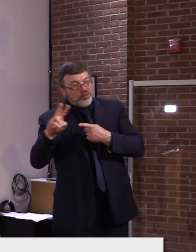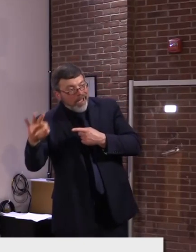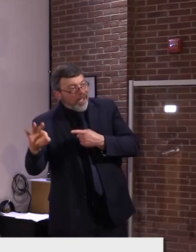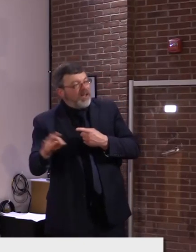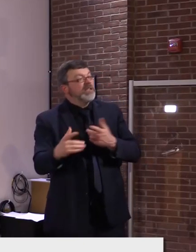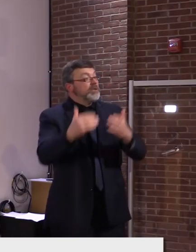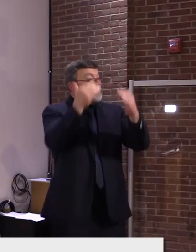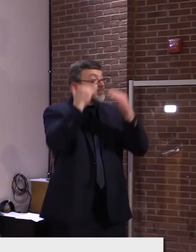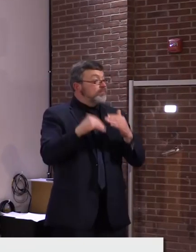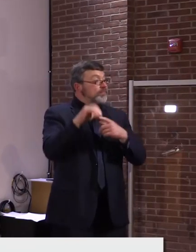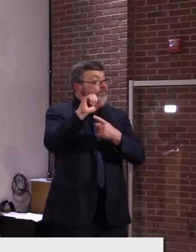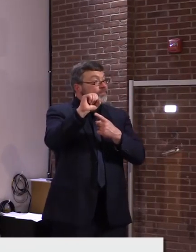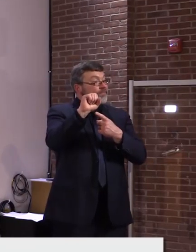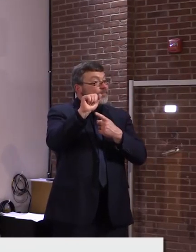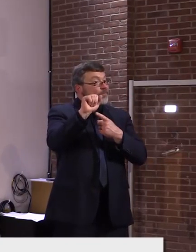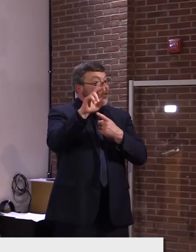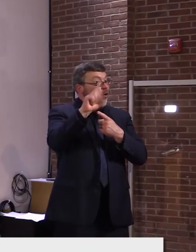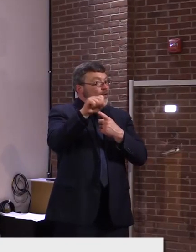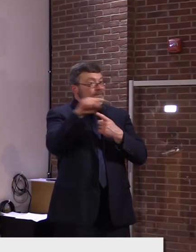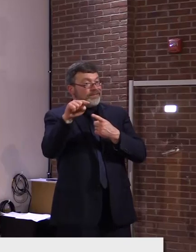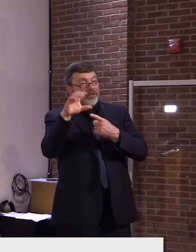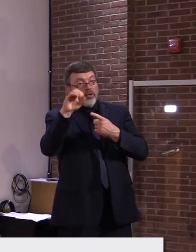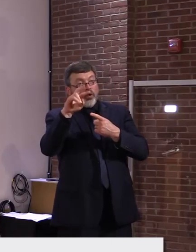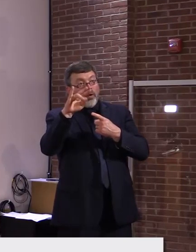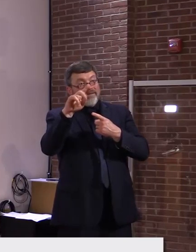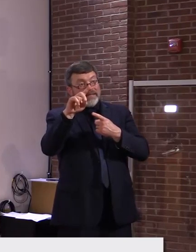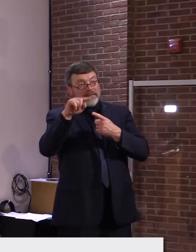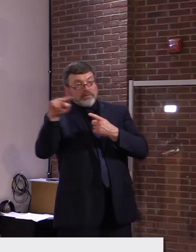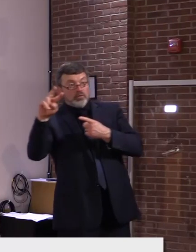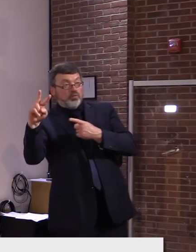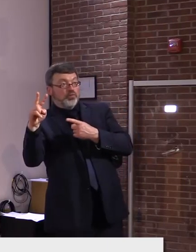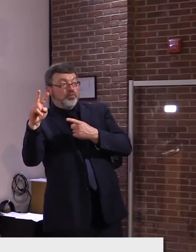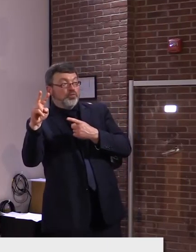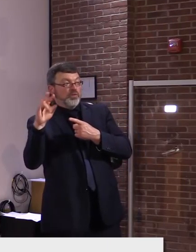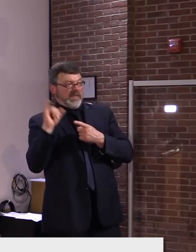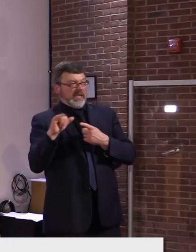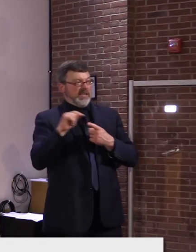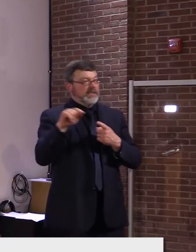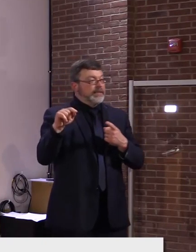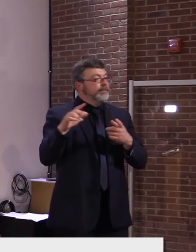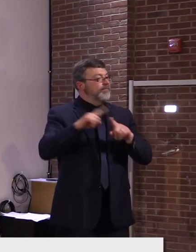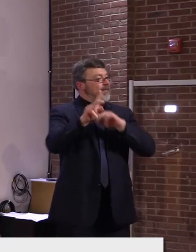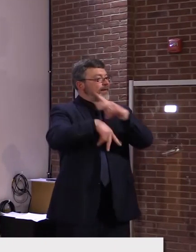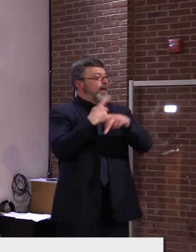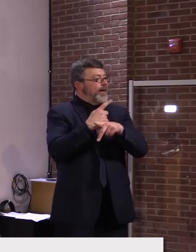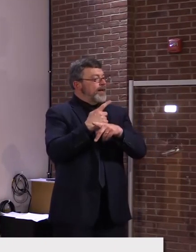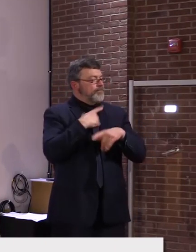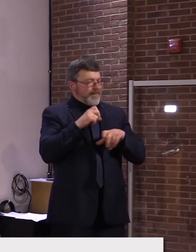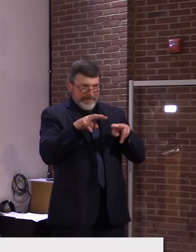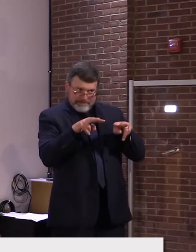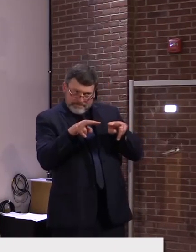get vaccinated now, the less we have to worry about it. So please join the more